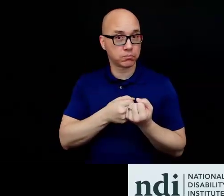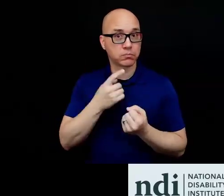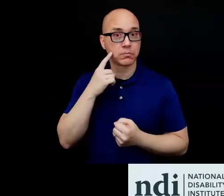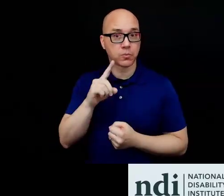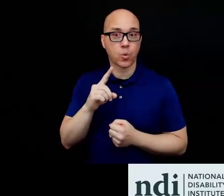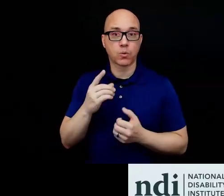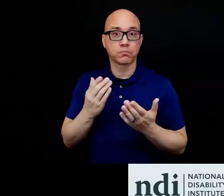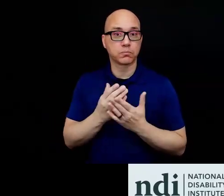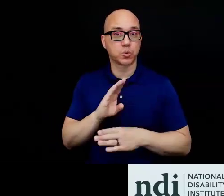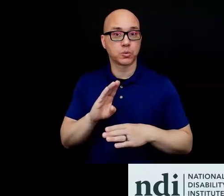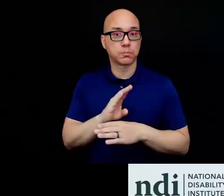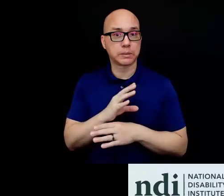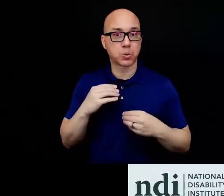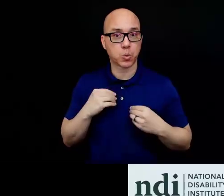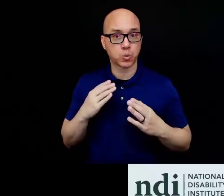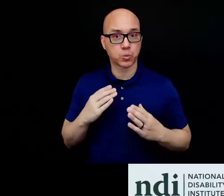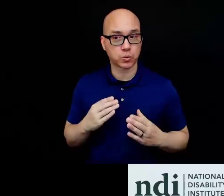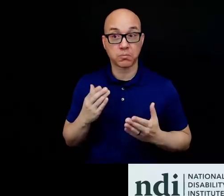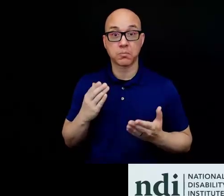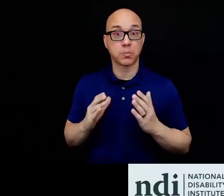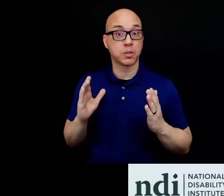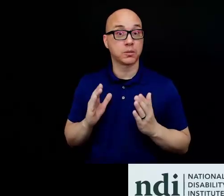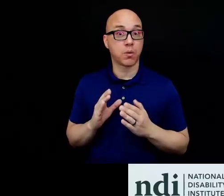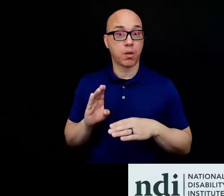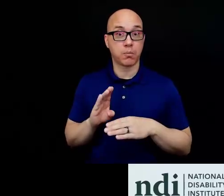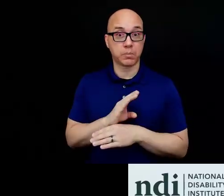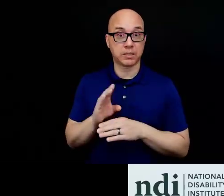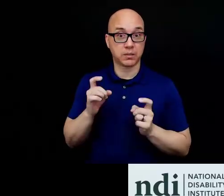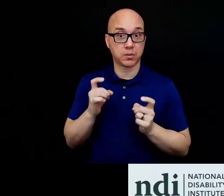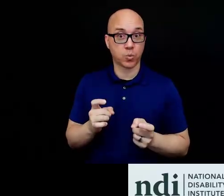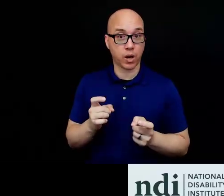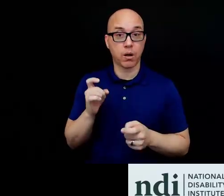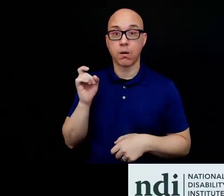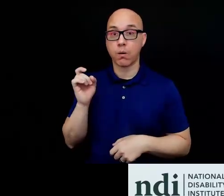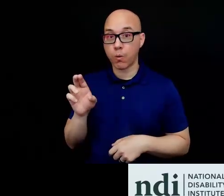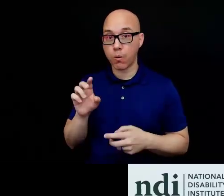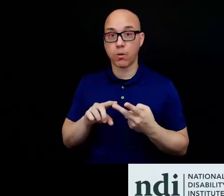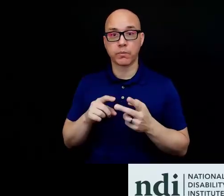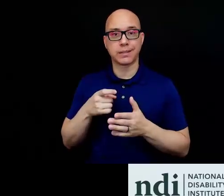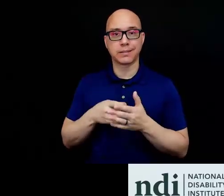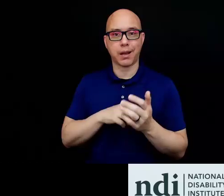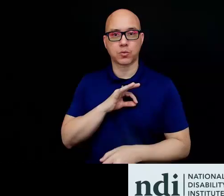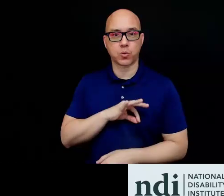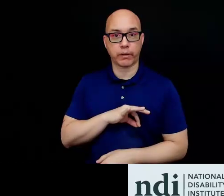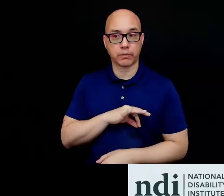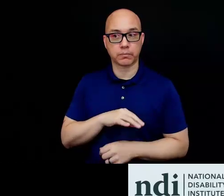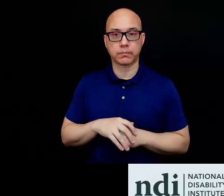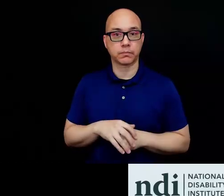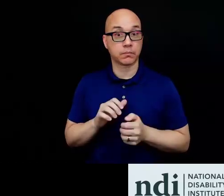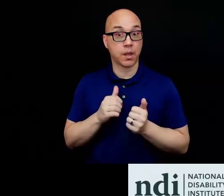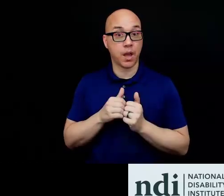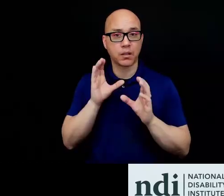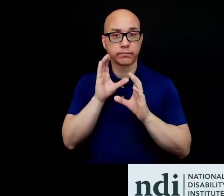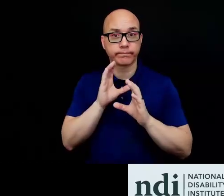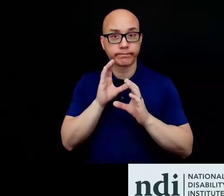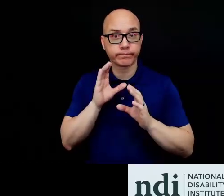opportunities, whether there be small business grants or tax credits as well. And in order to locate your local EDC